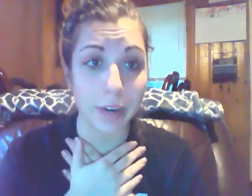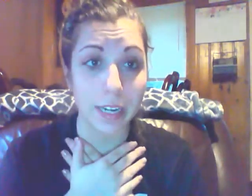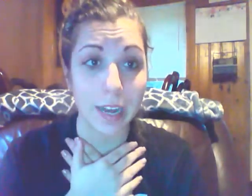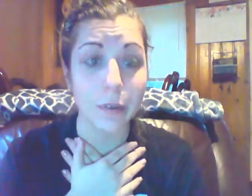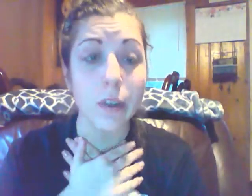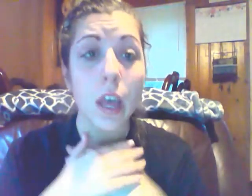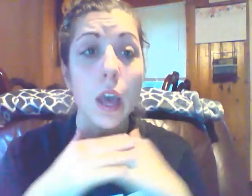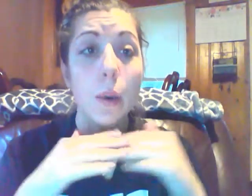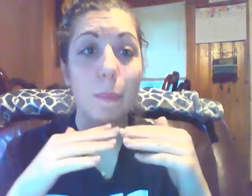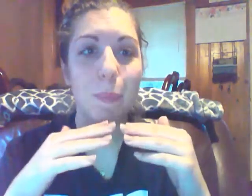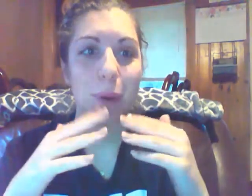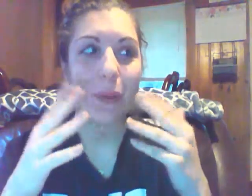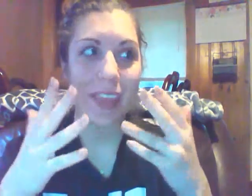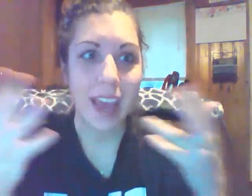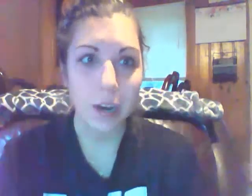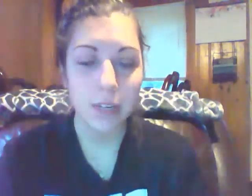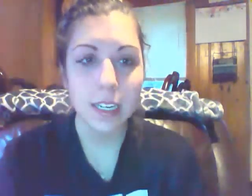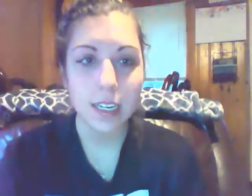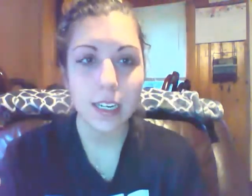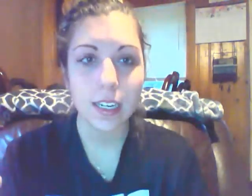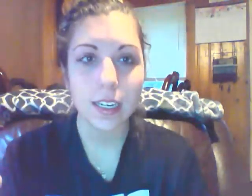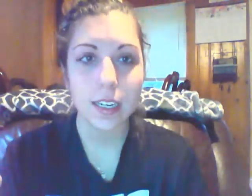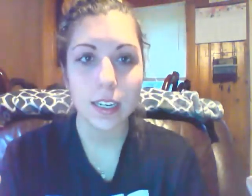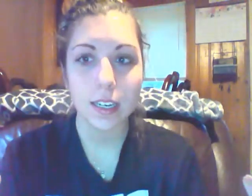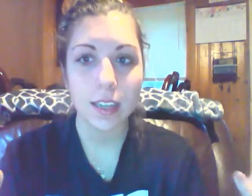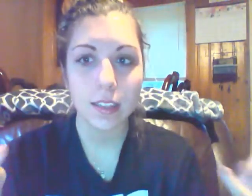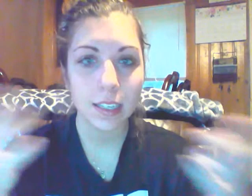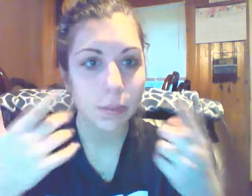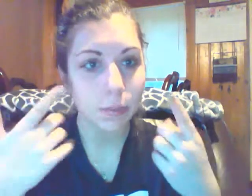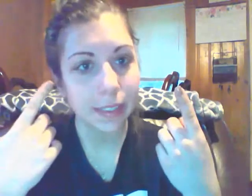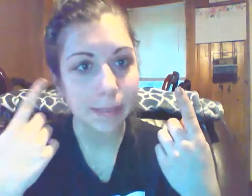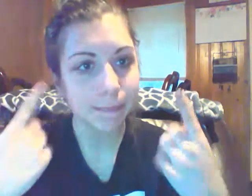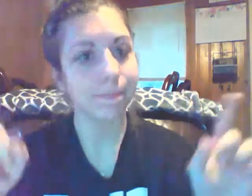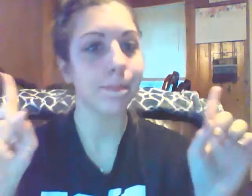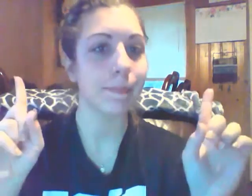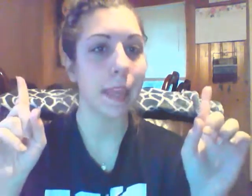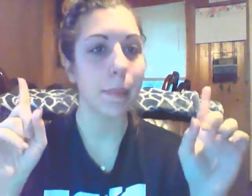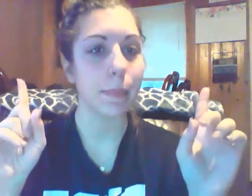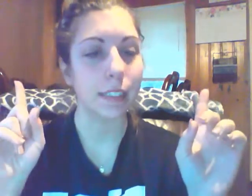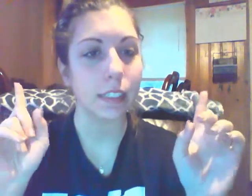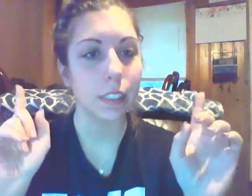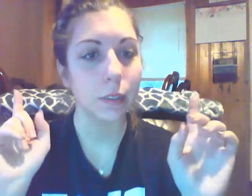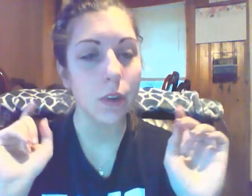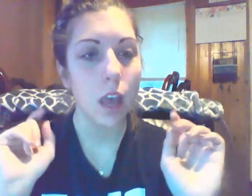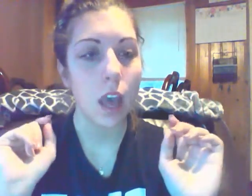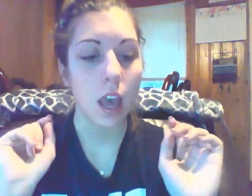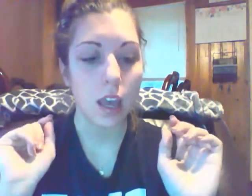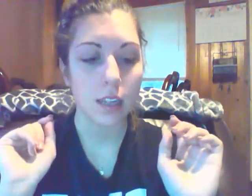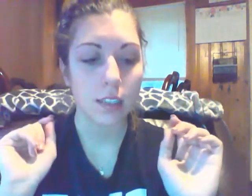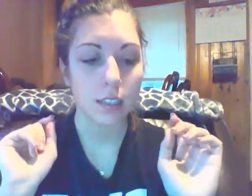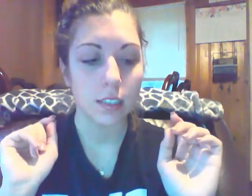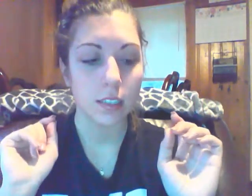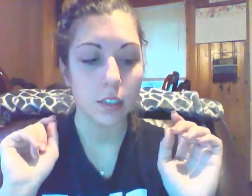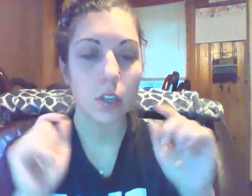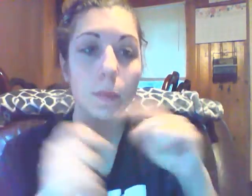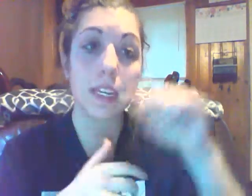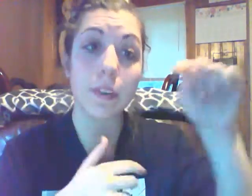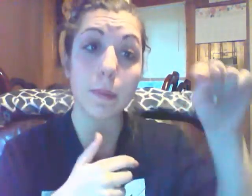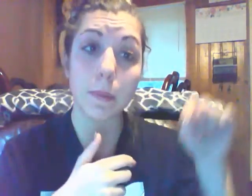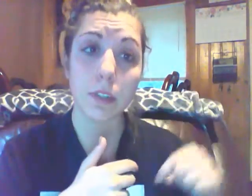right now. But without it, nothing can really happen, There's so many different